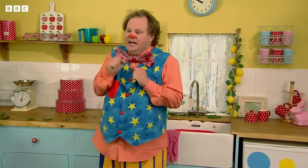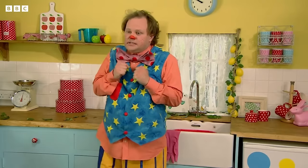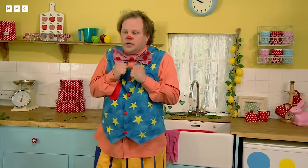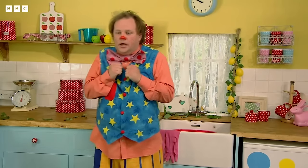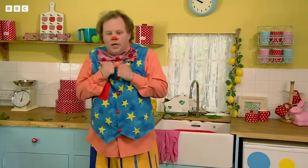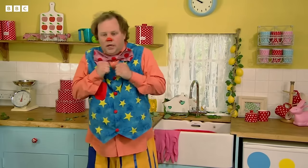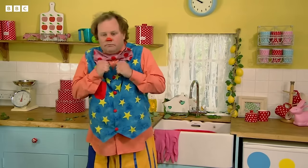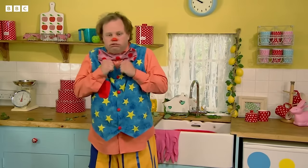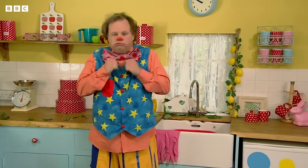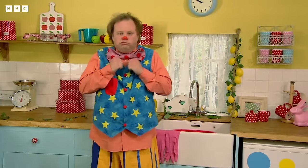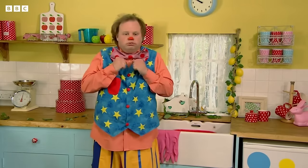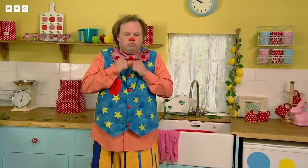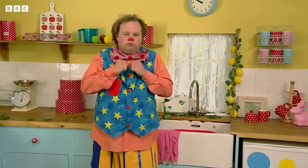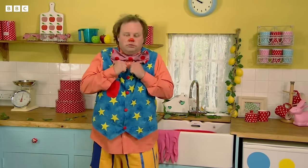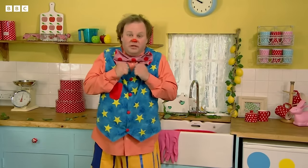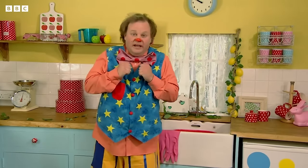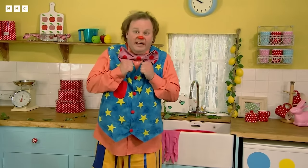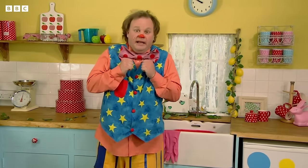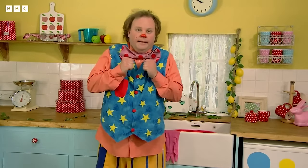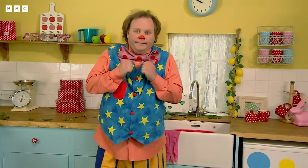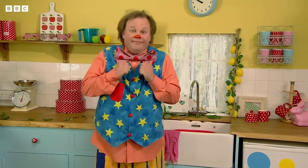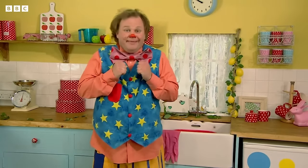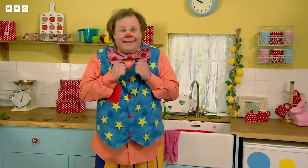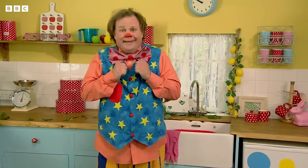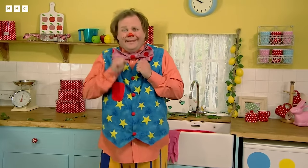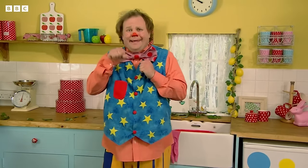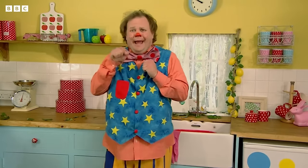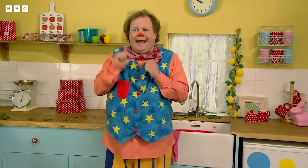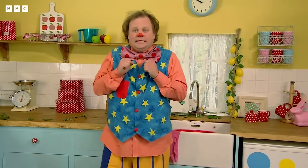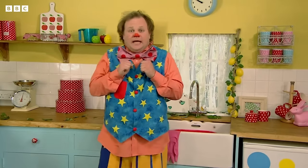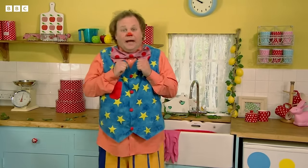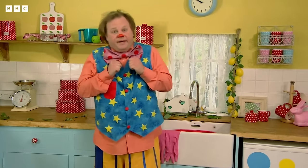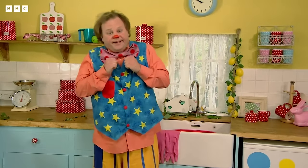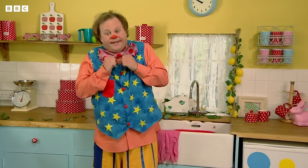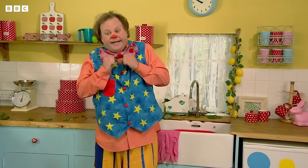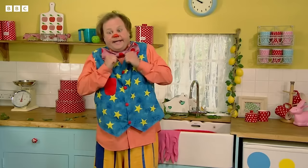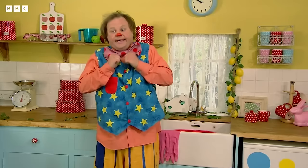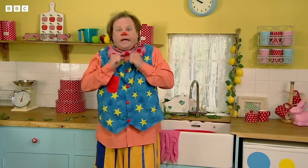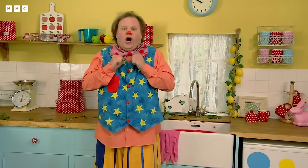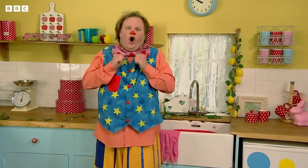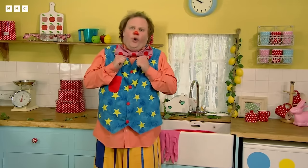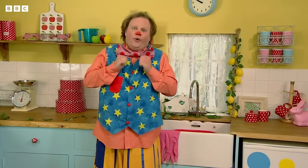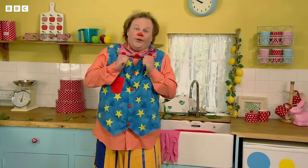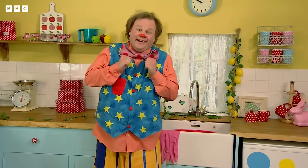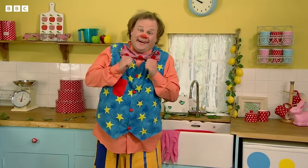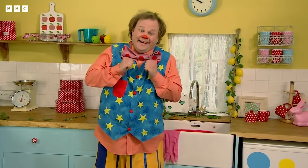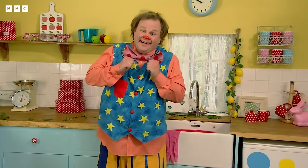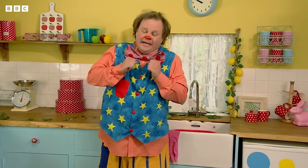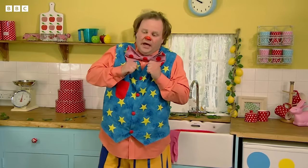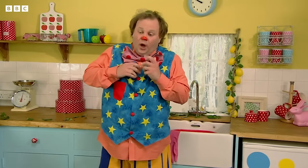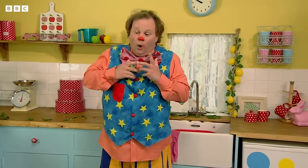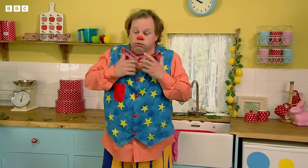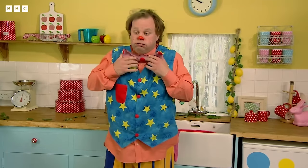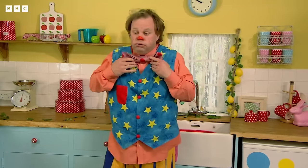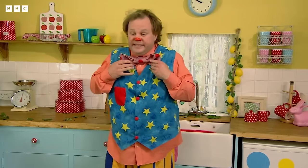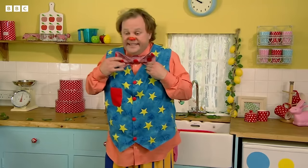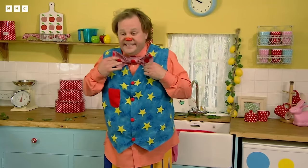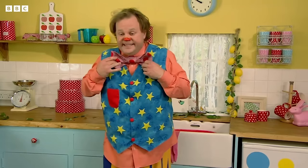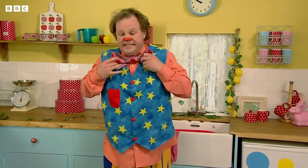Yes? Are you too cold now? Yes, I'm cold. Then perhaps you should go